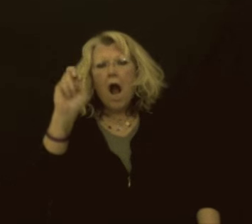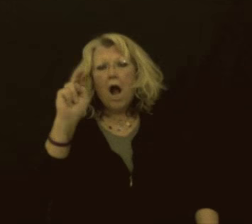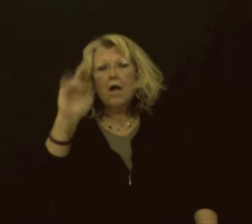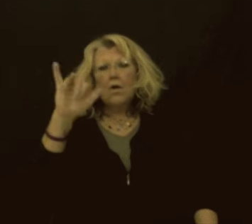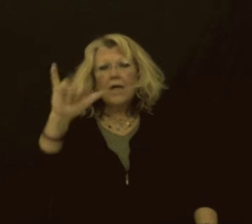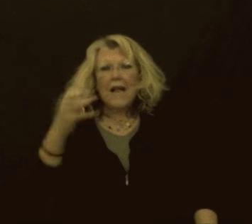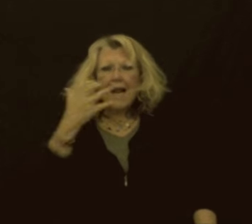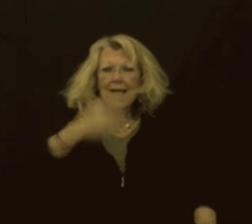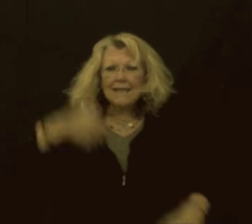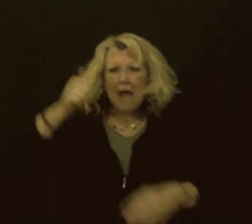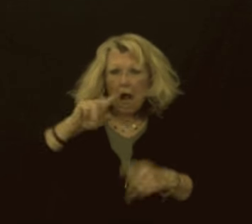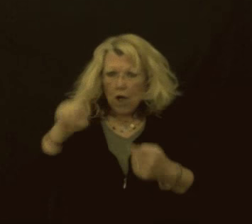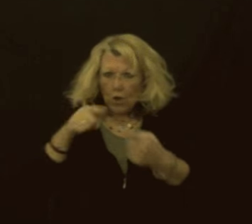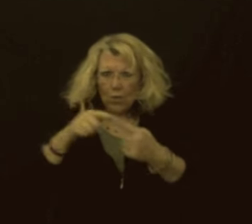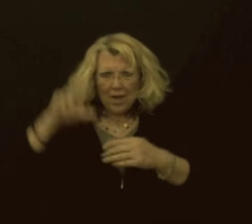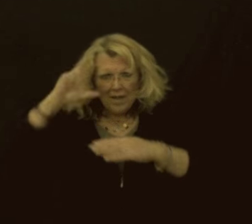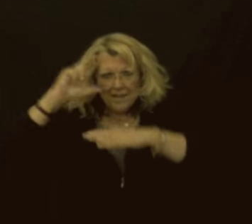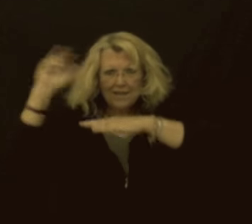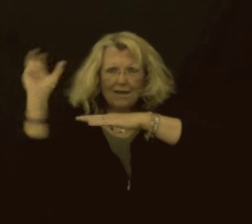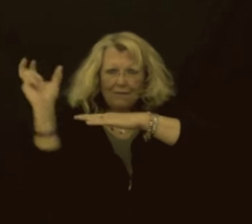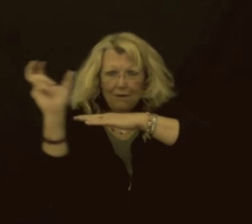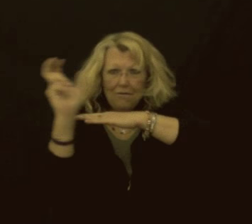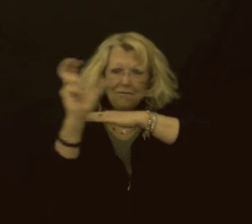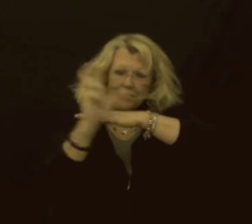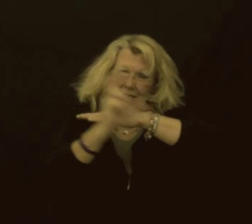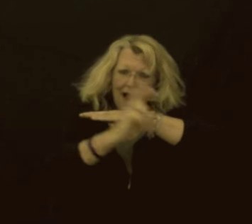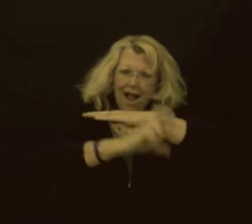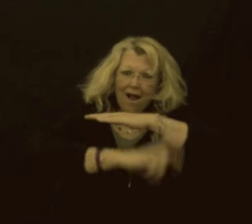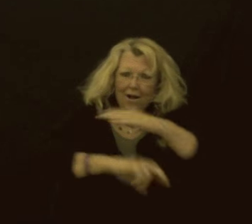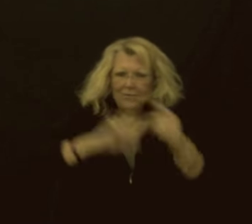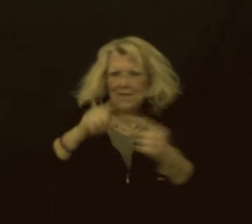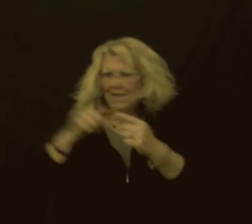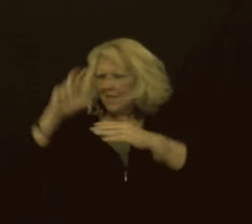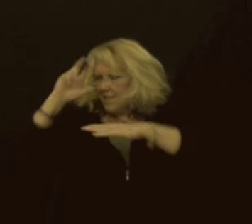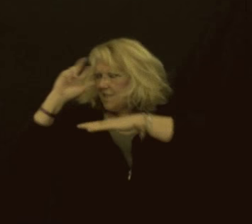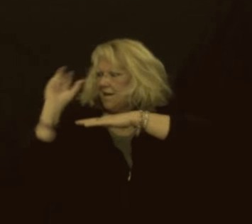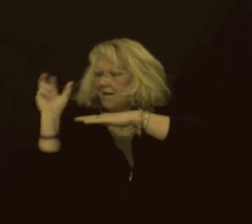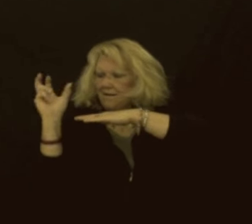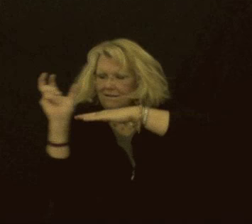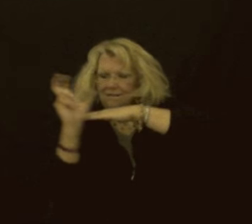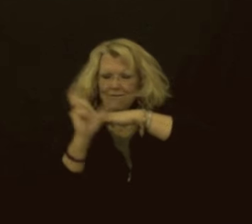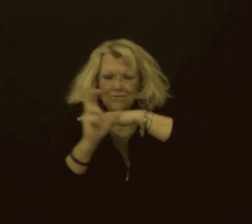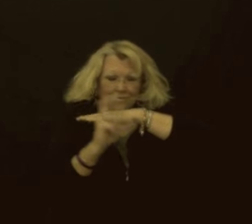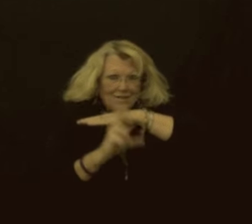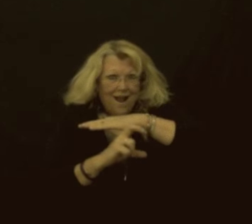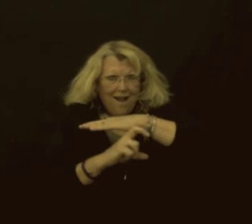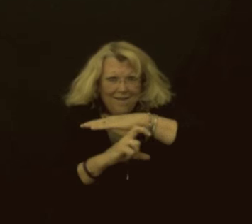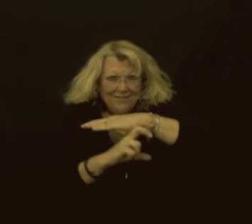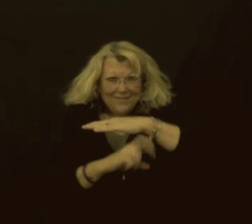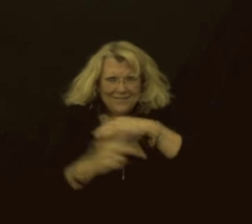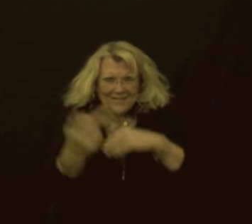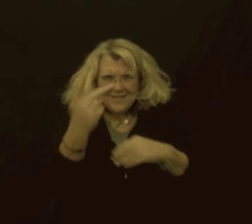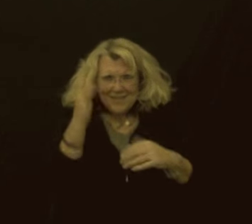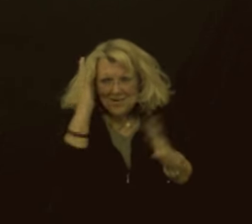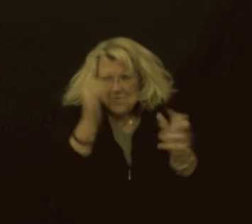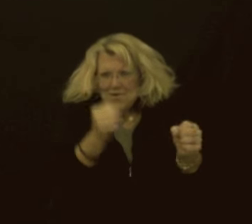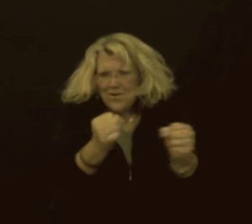Uncle Kenny's hotter when the sun goes down. When the sun goes down, we'll